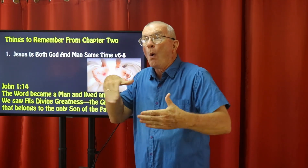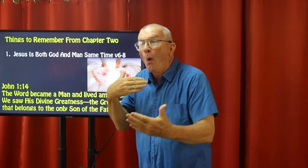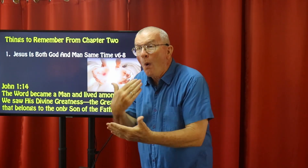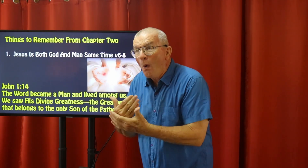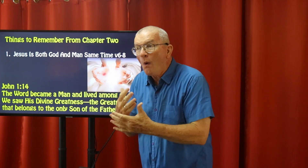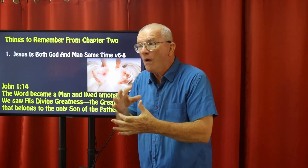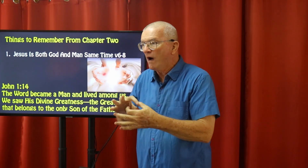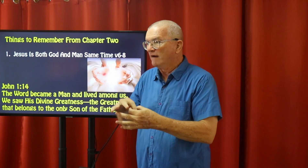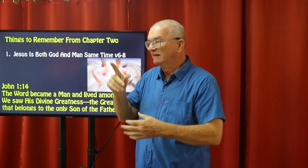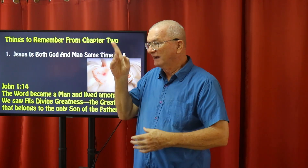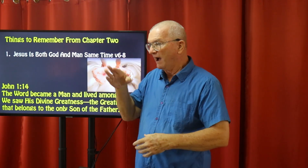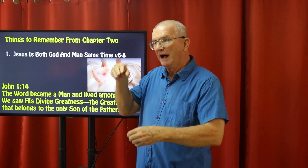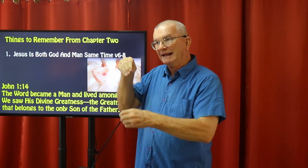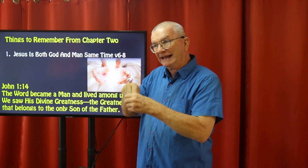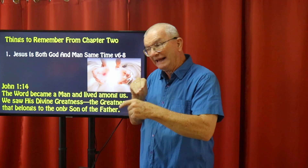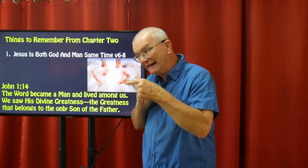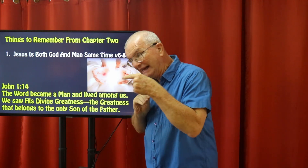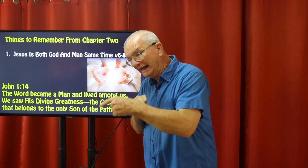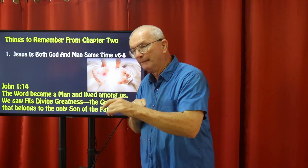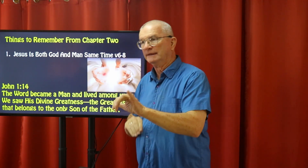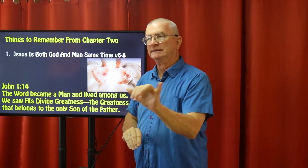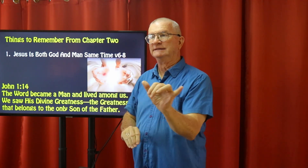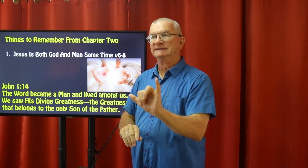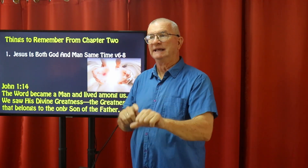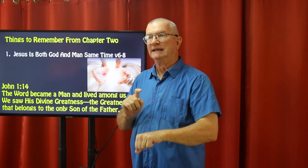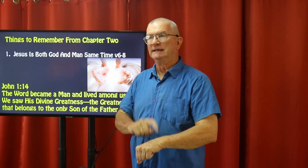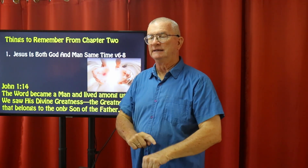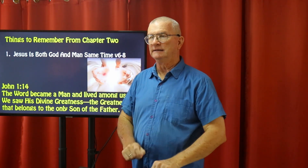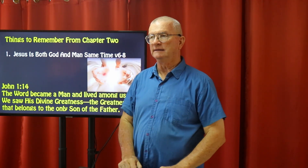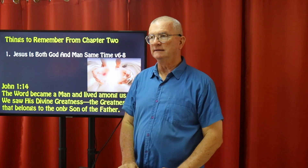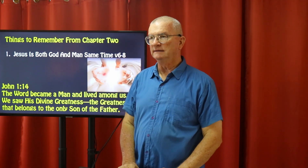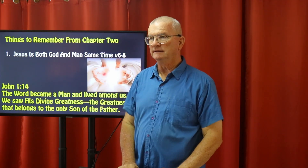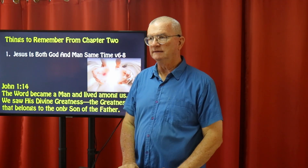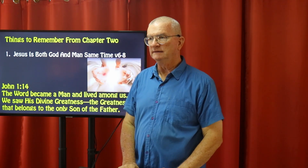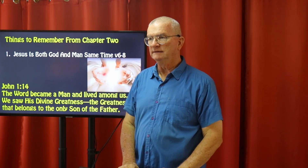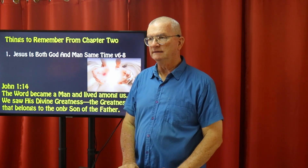Jesus had all of God in him at the same time.